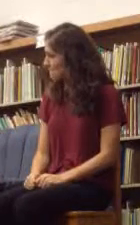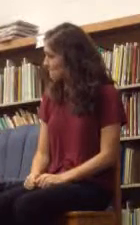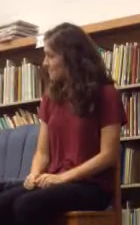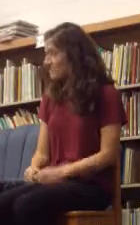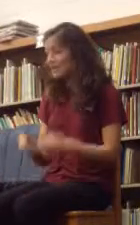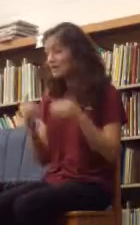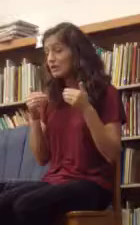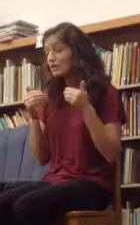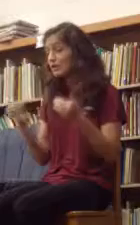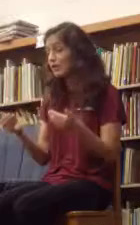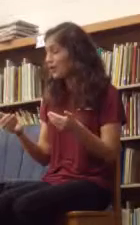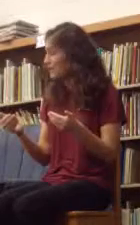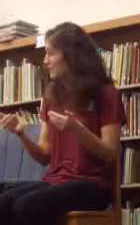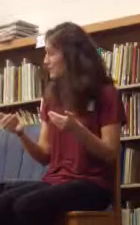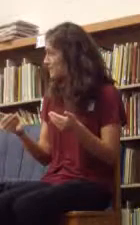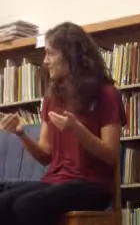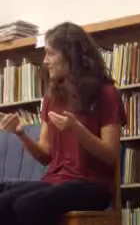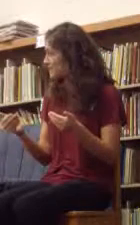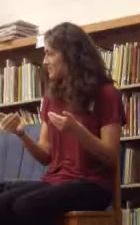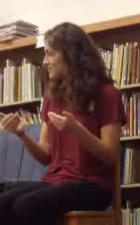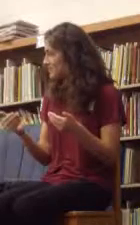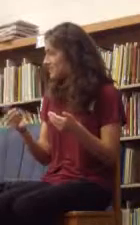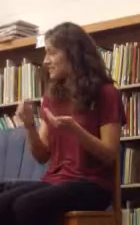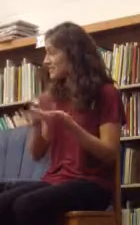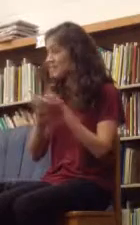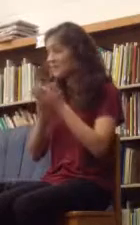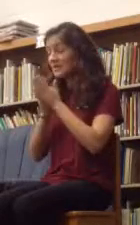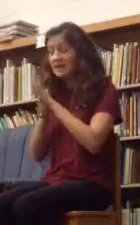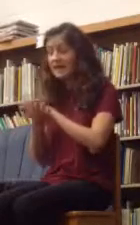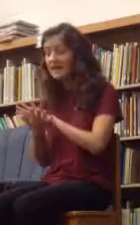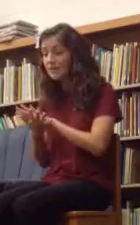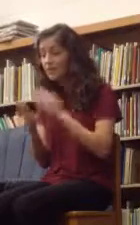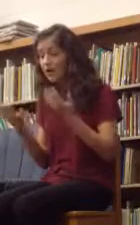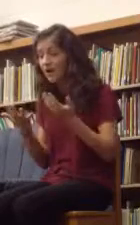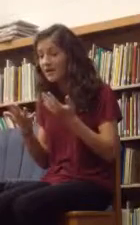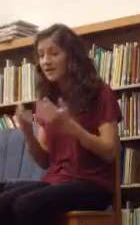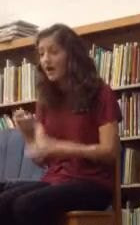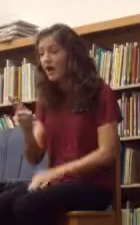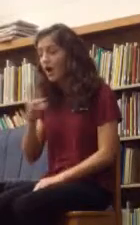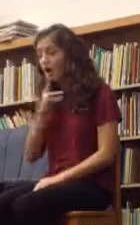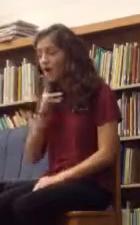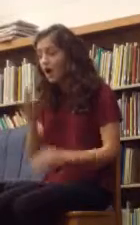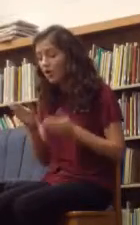so it made itself into a river.